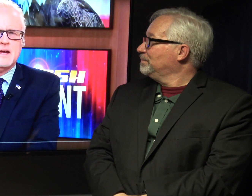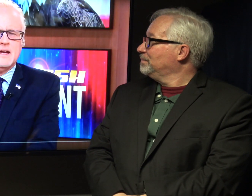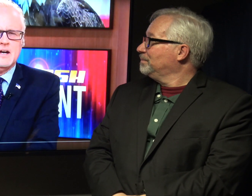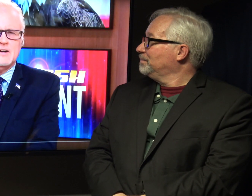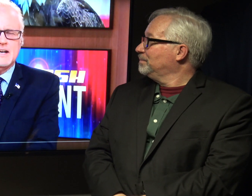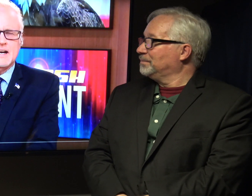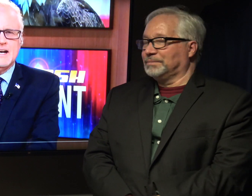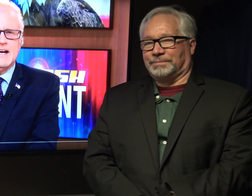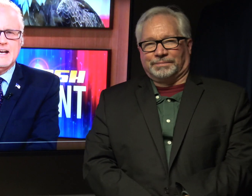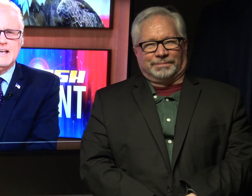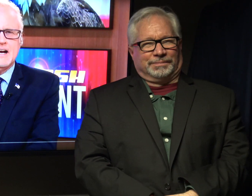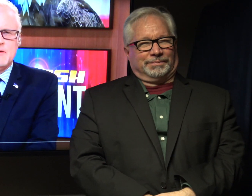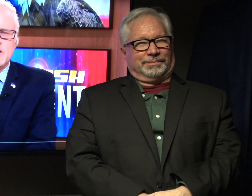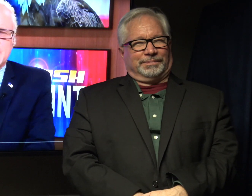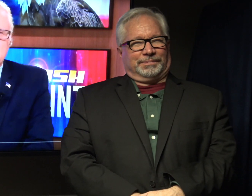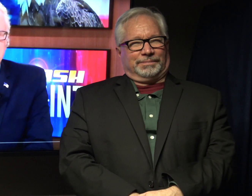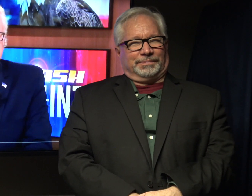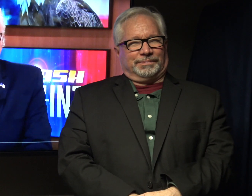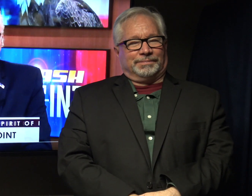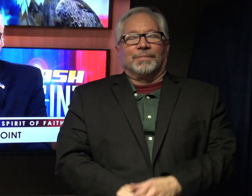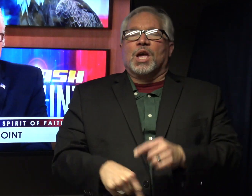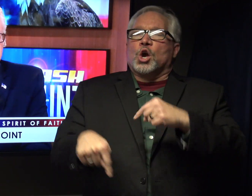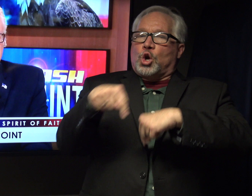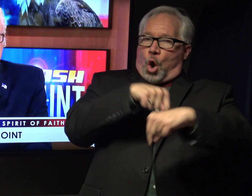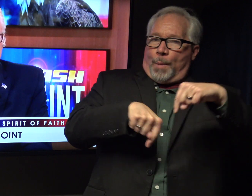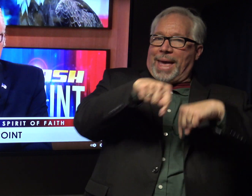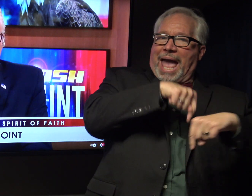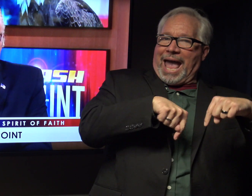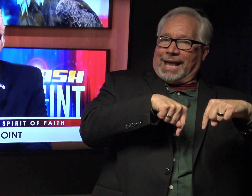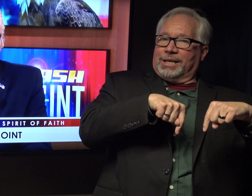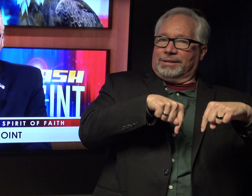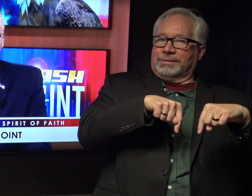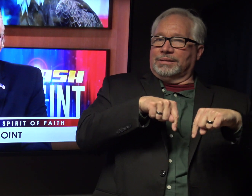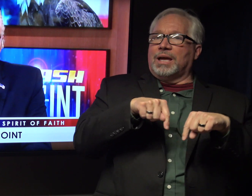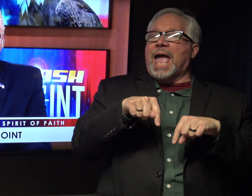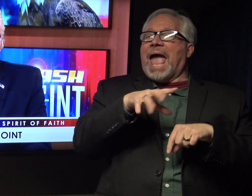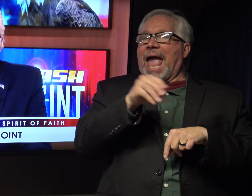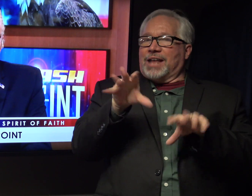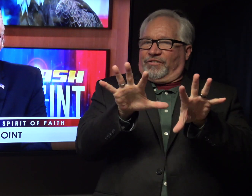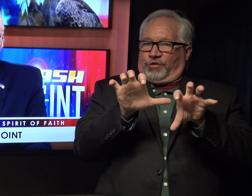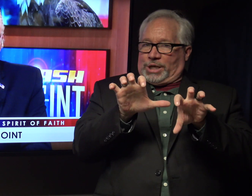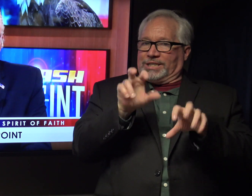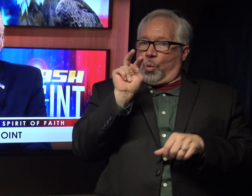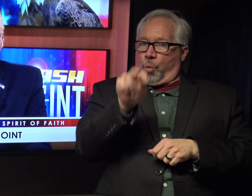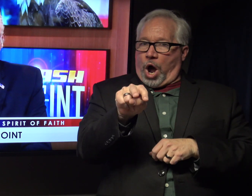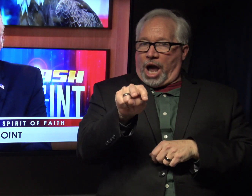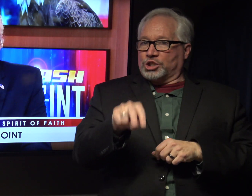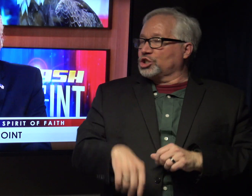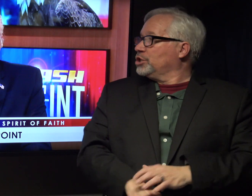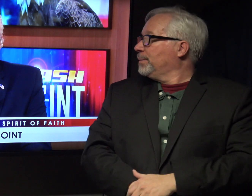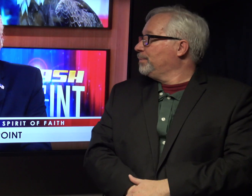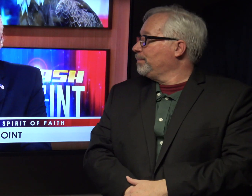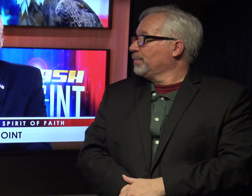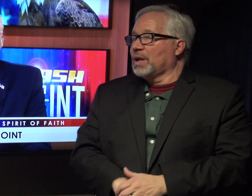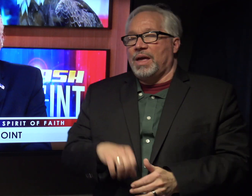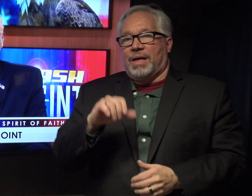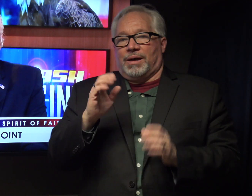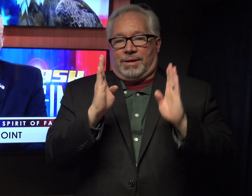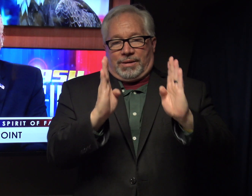All right, now I want to go back, and guys, if you can just freeze frame Jason on that piece where they walk, because it's real